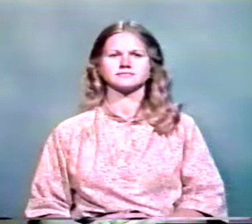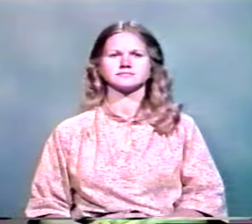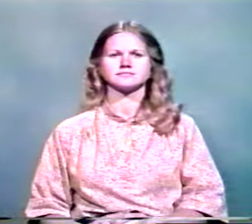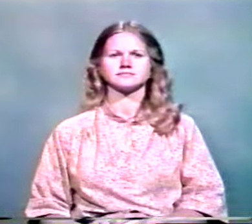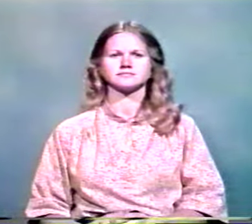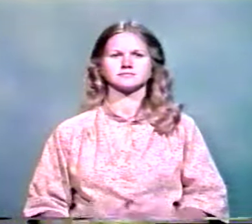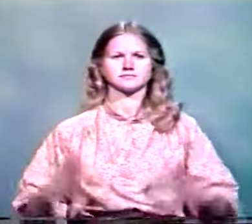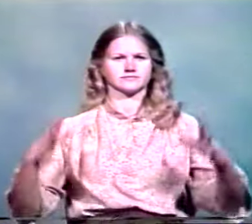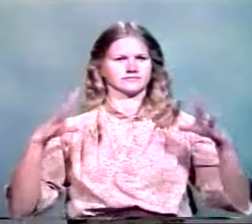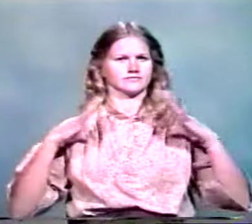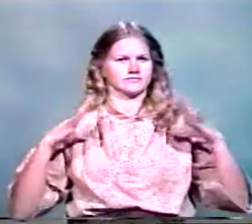Vacation.